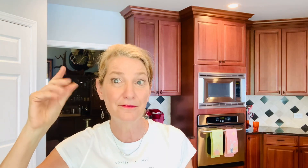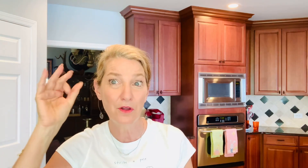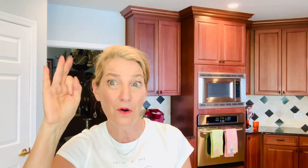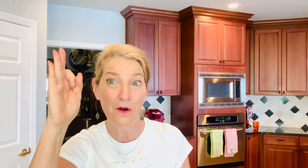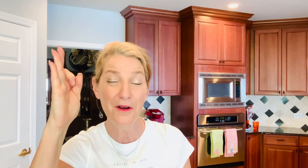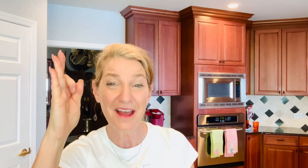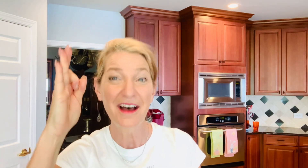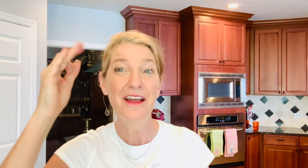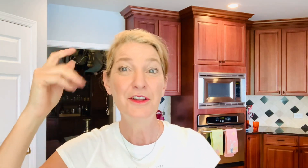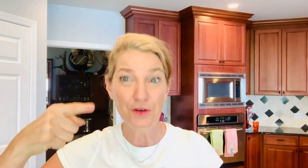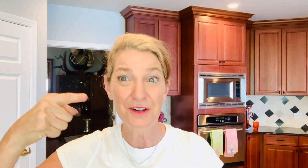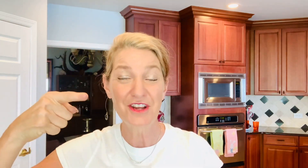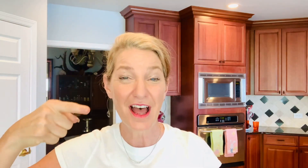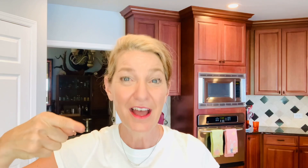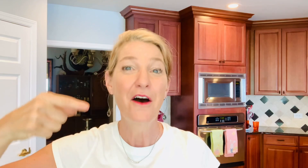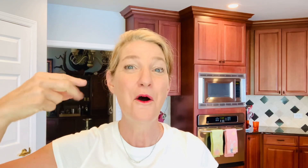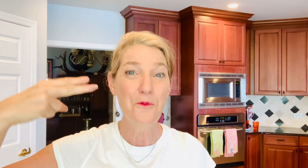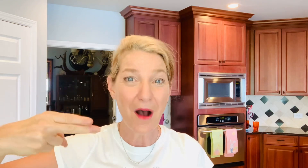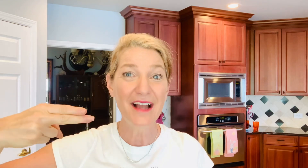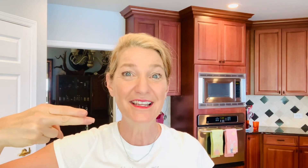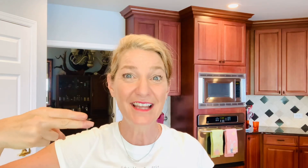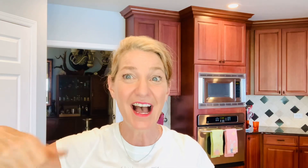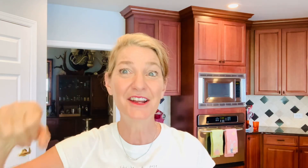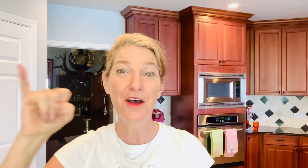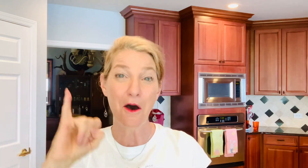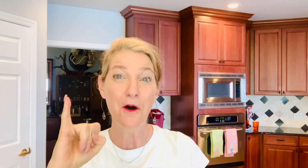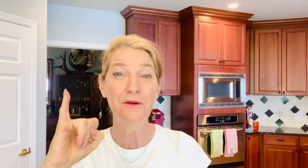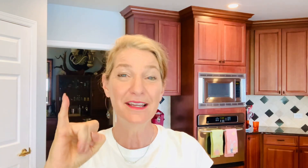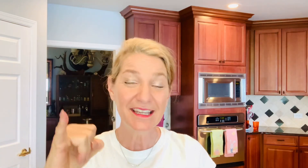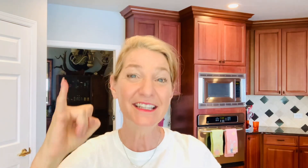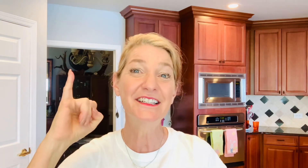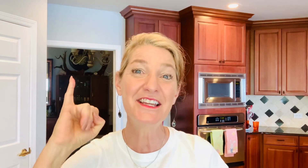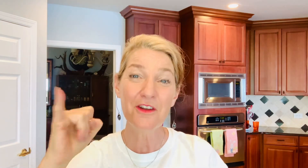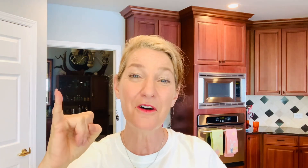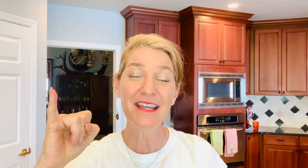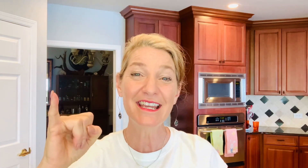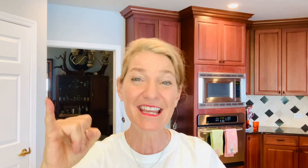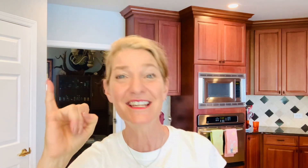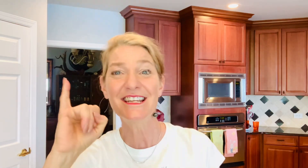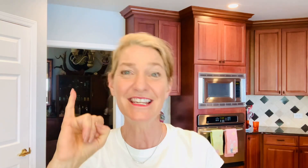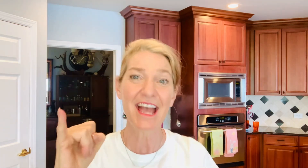Florida, Georgia, Hawaii, Idaho, Illinois, Indiana,